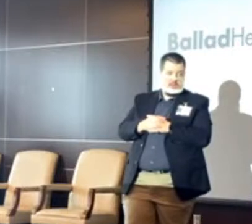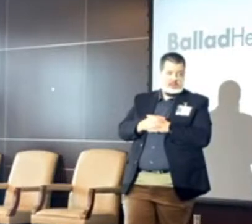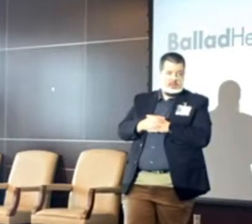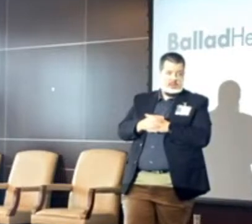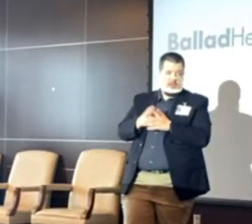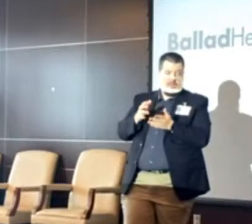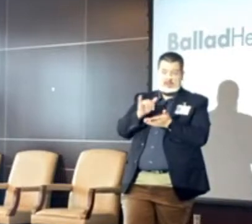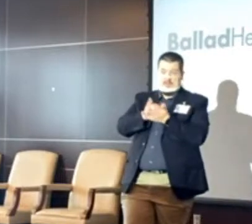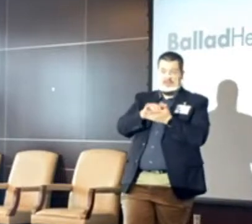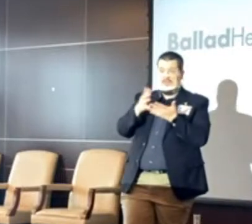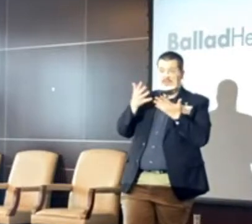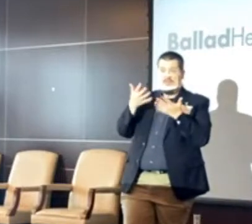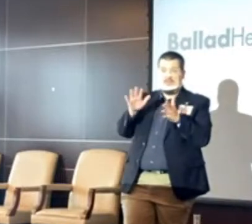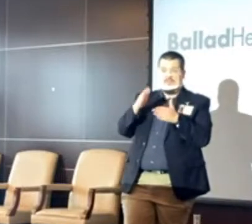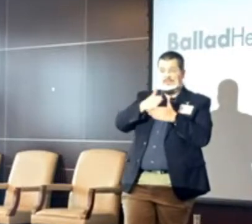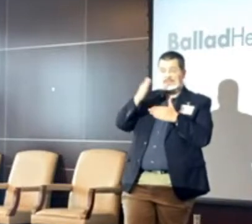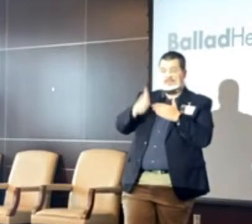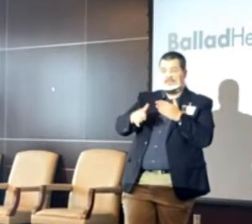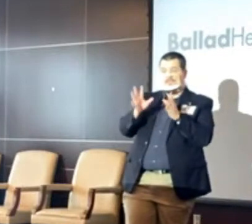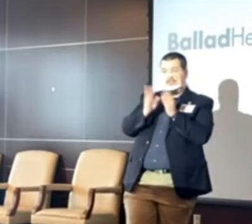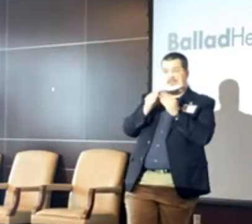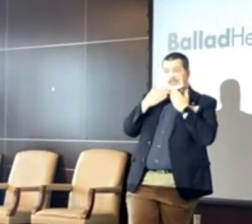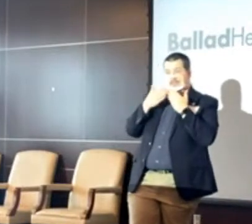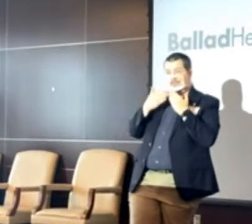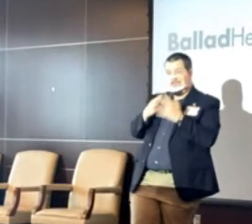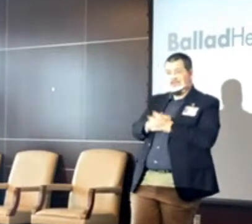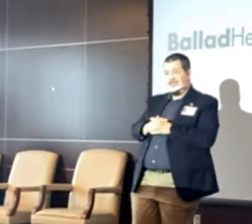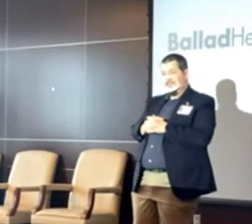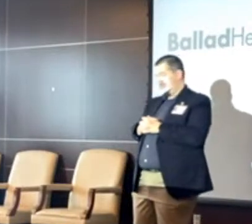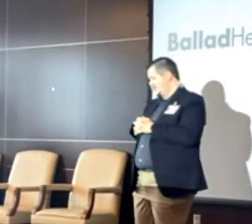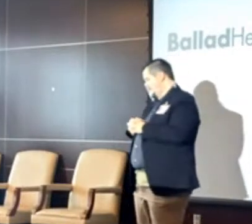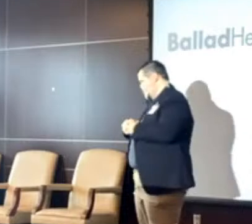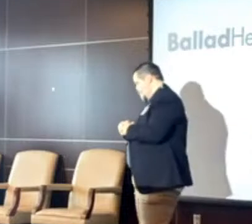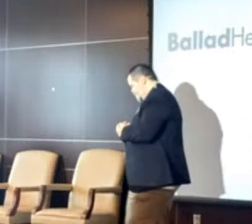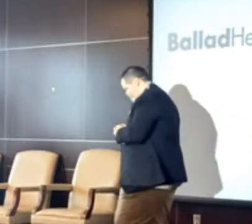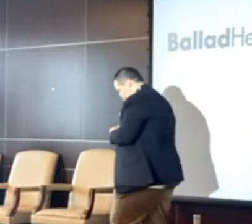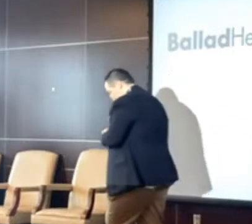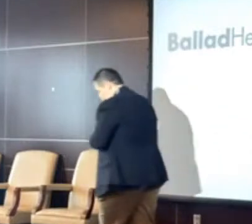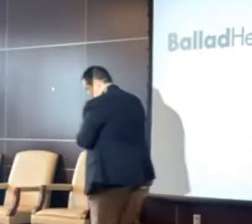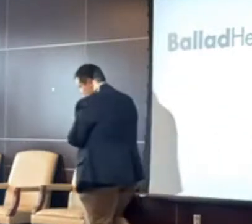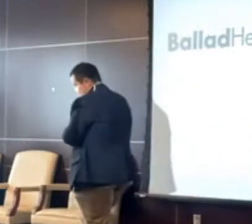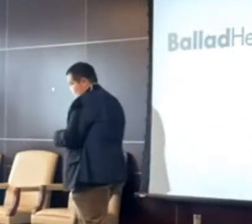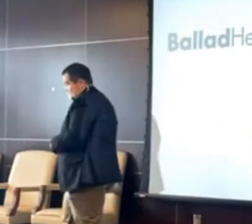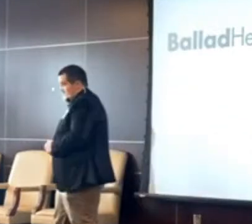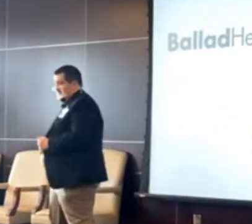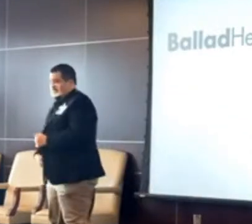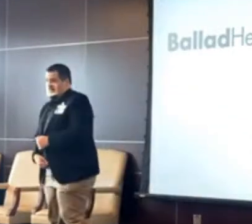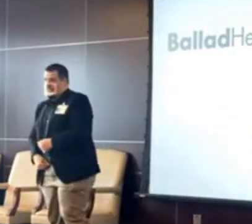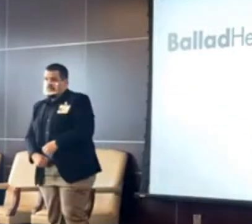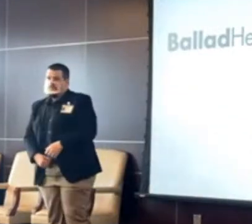All right, I guess that concludes today's press conference. Thank you all. Thanks very much. Thank you all.